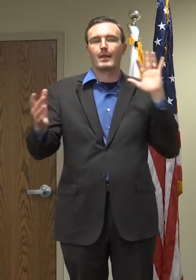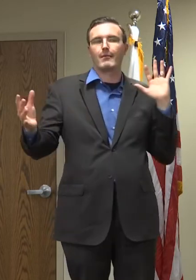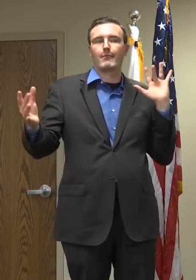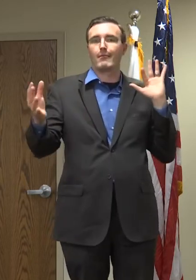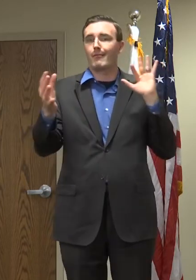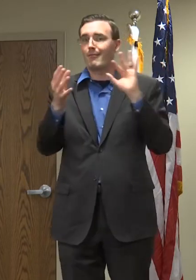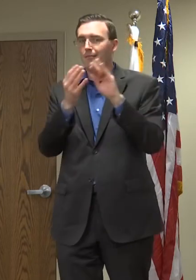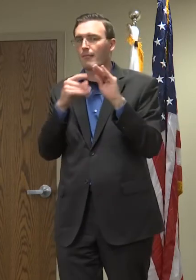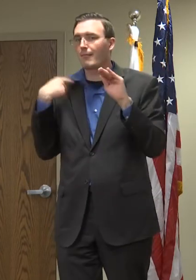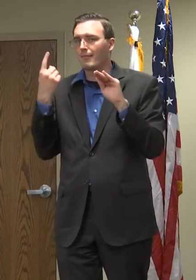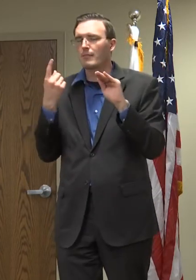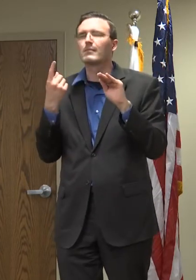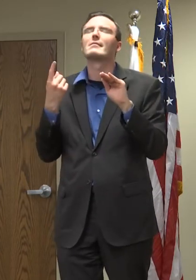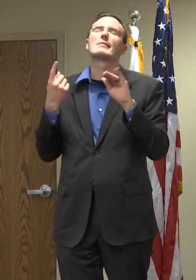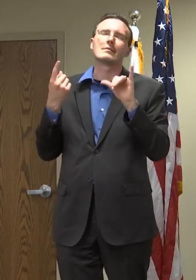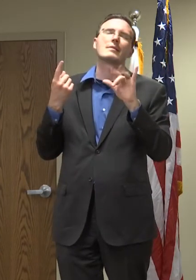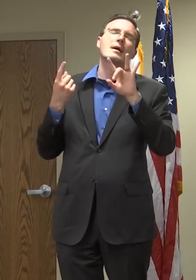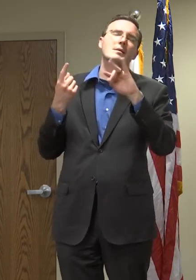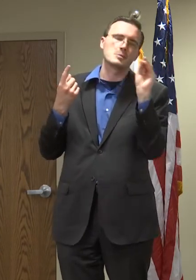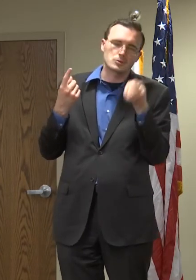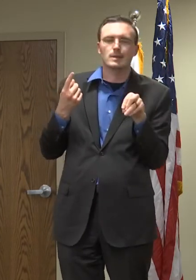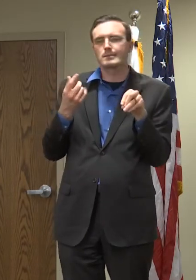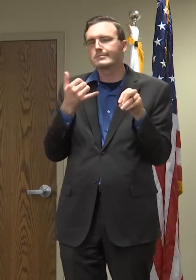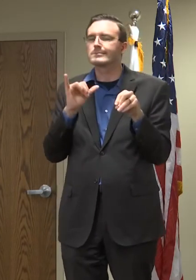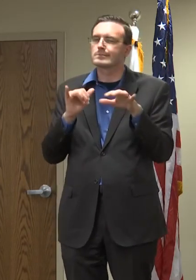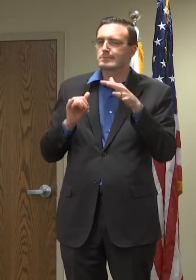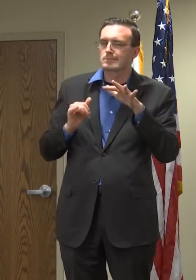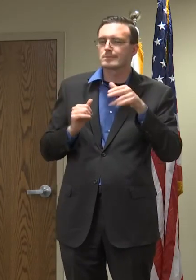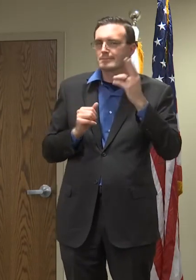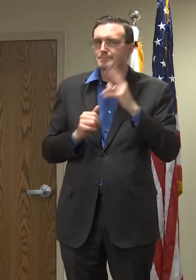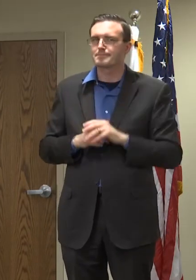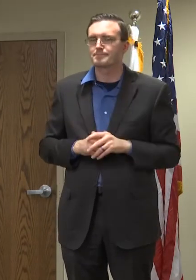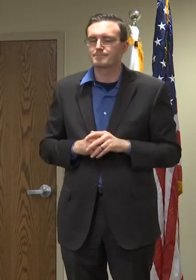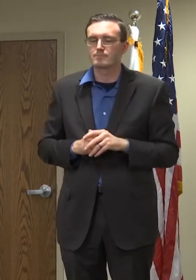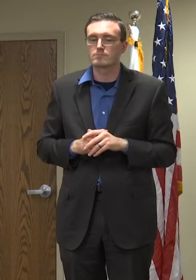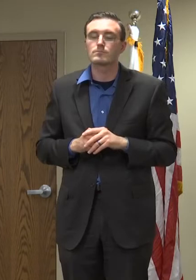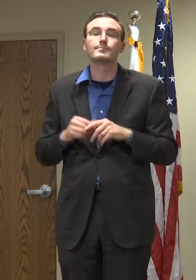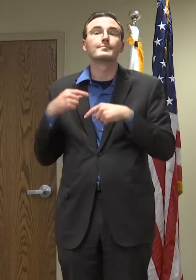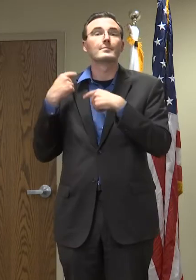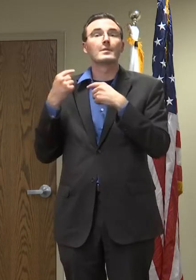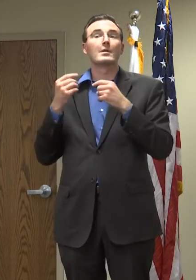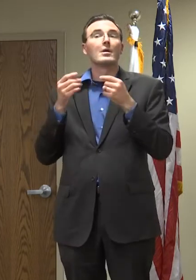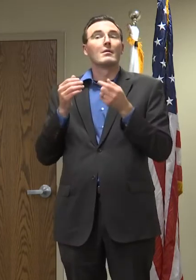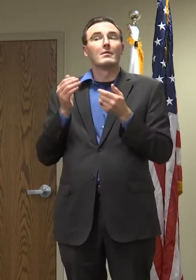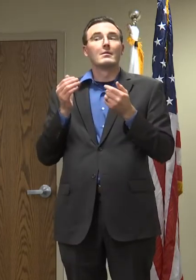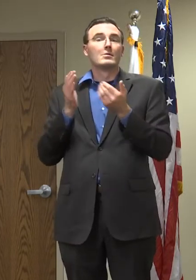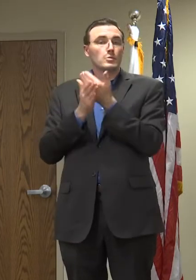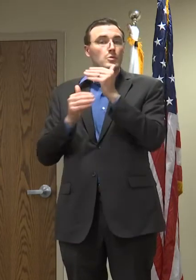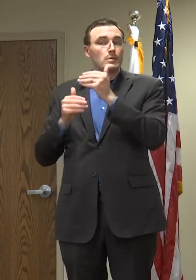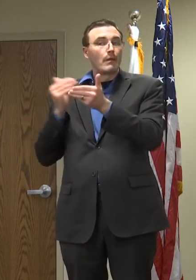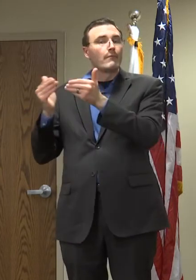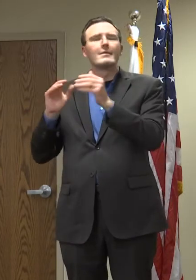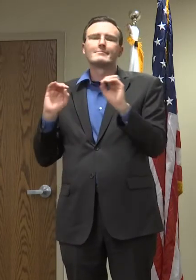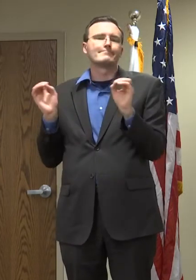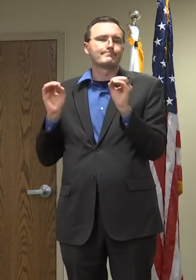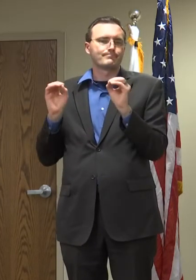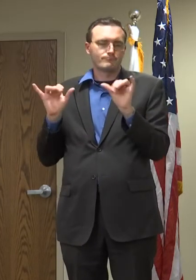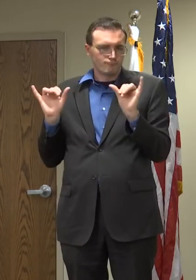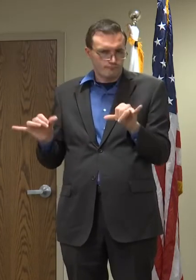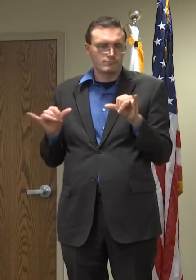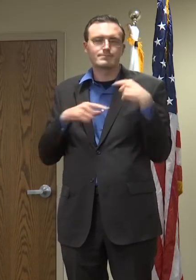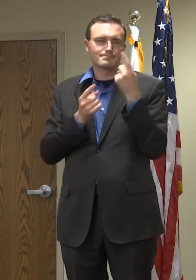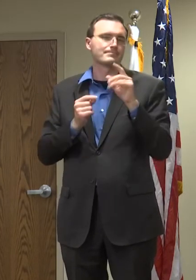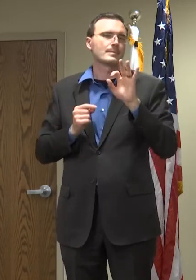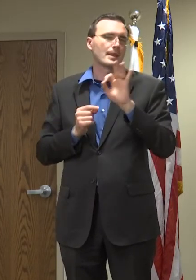no additional deaths to report. Our current death rate is holding at 99 total deaths, and 96% has